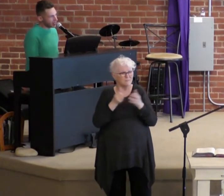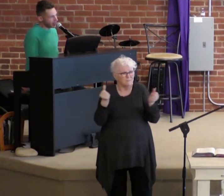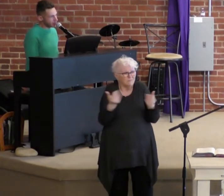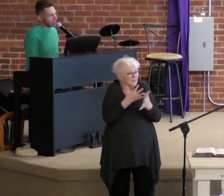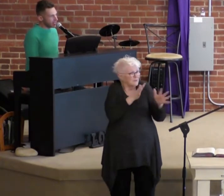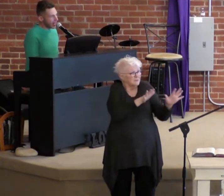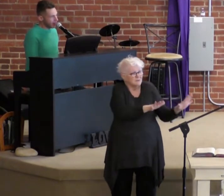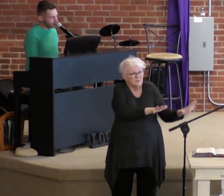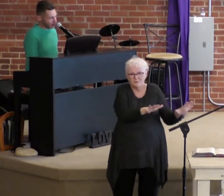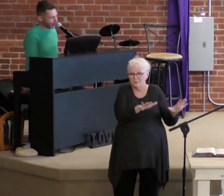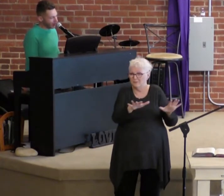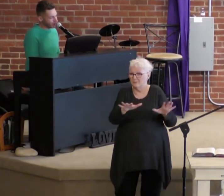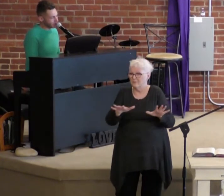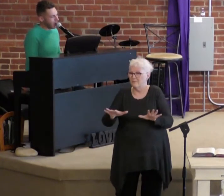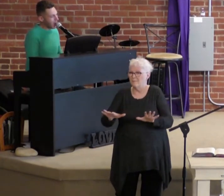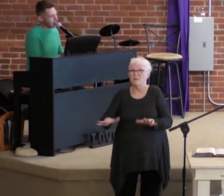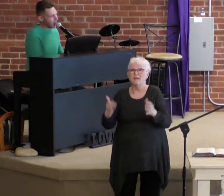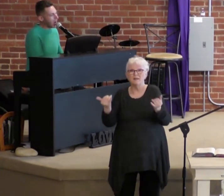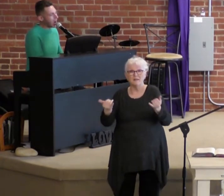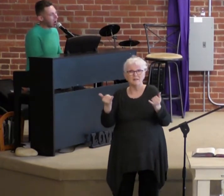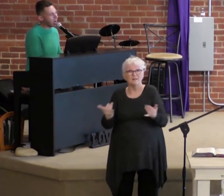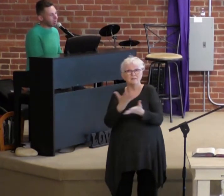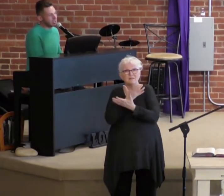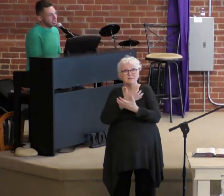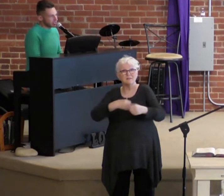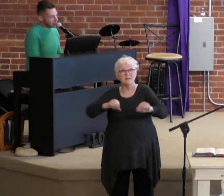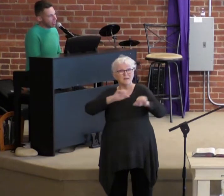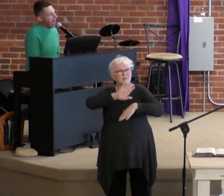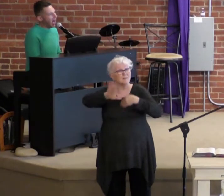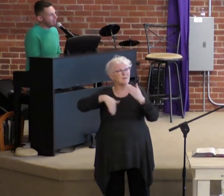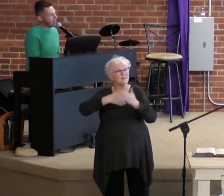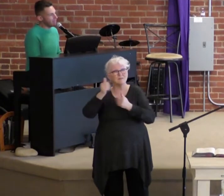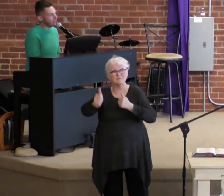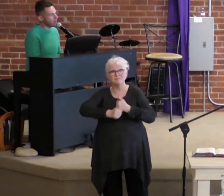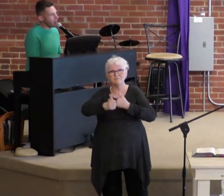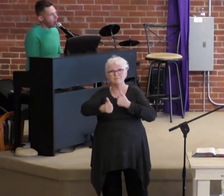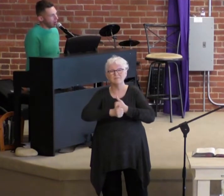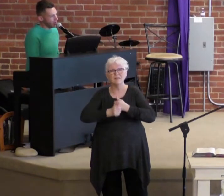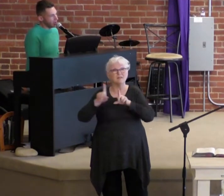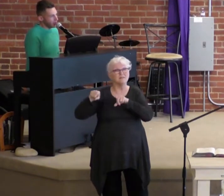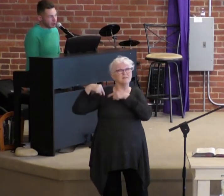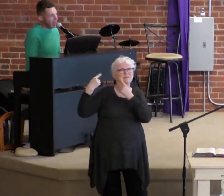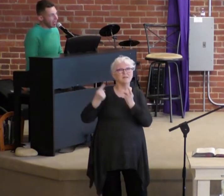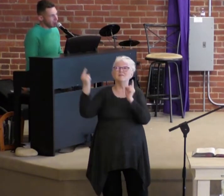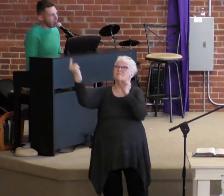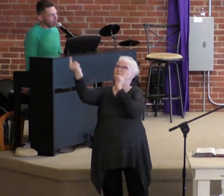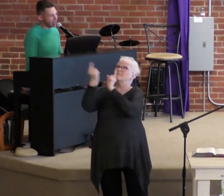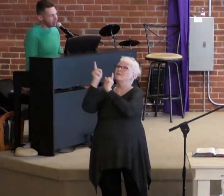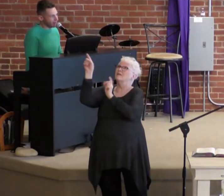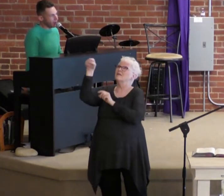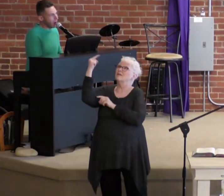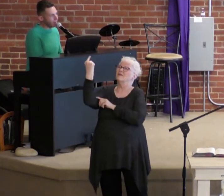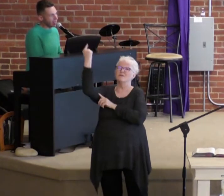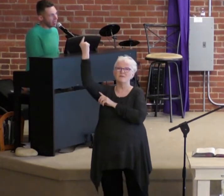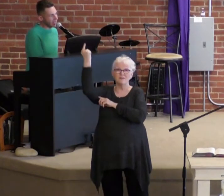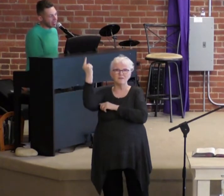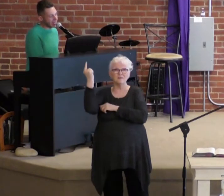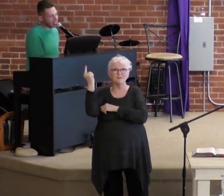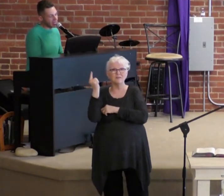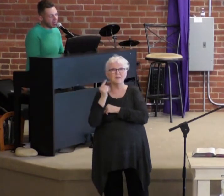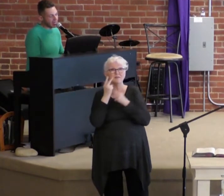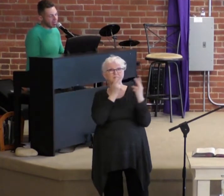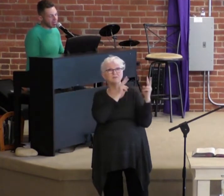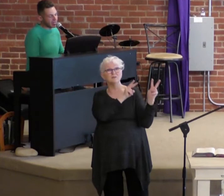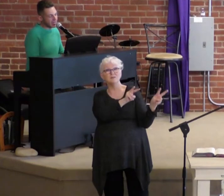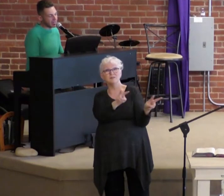my fears. Now I'm safe from all harm since I met the one who came looking for me.